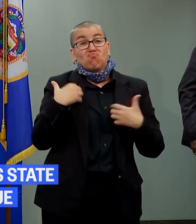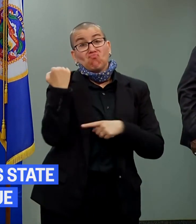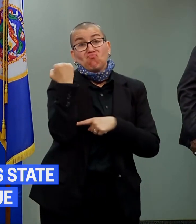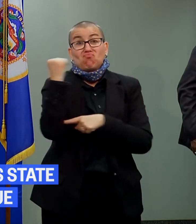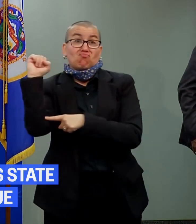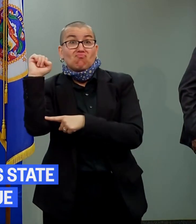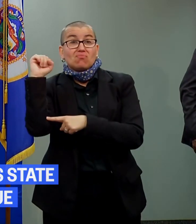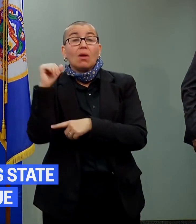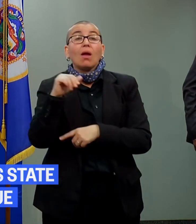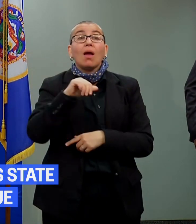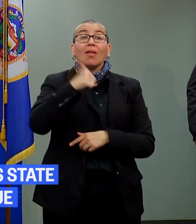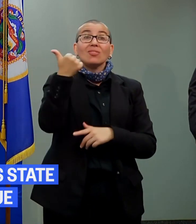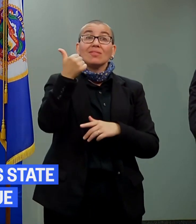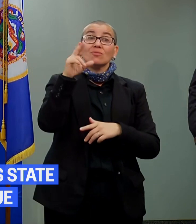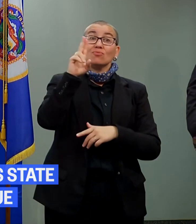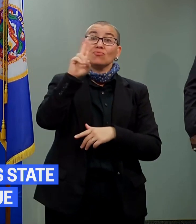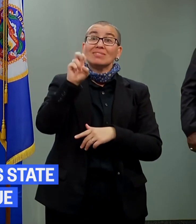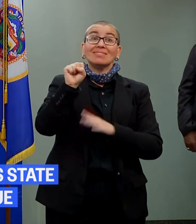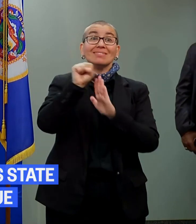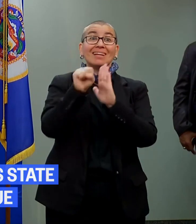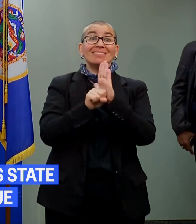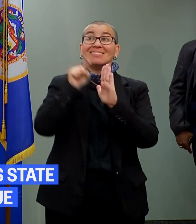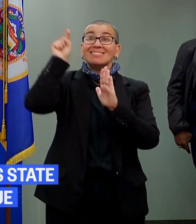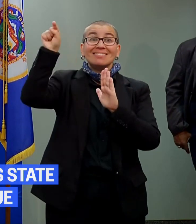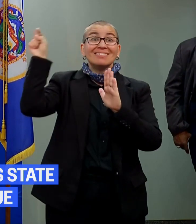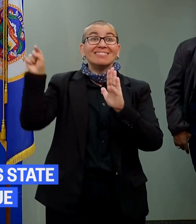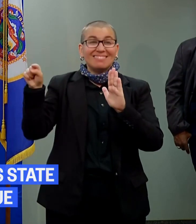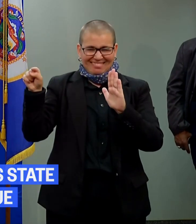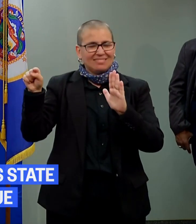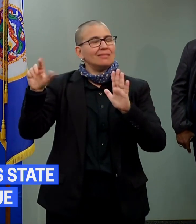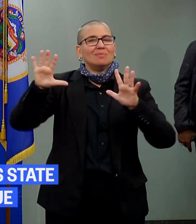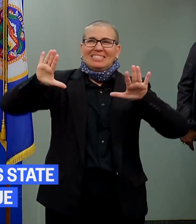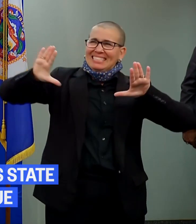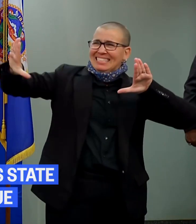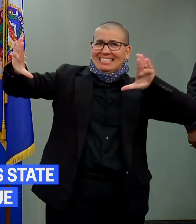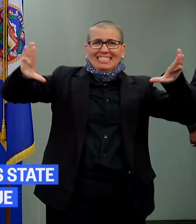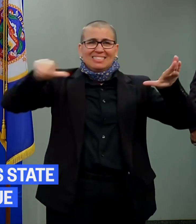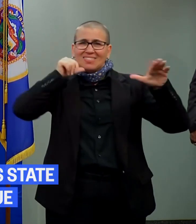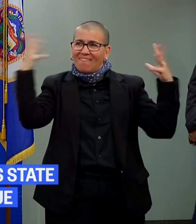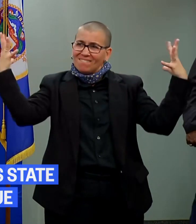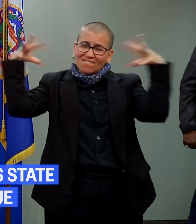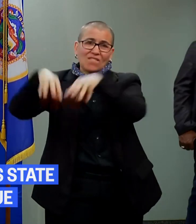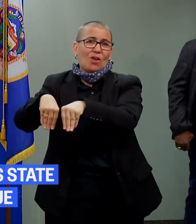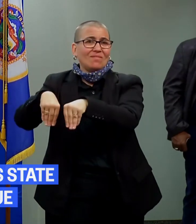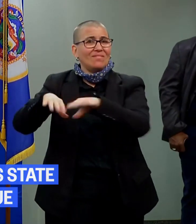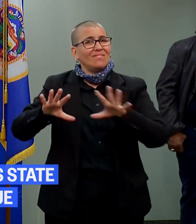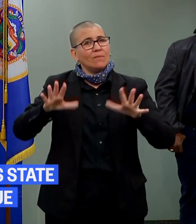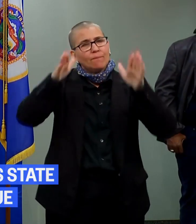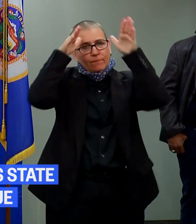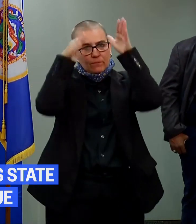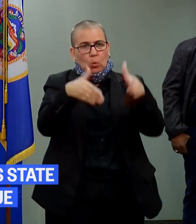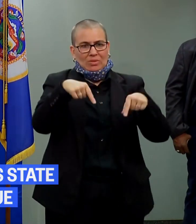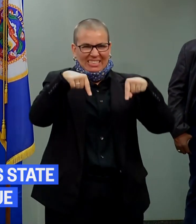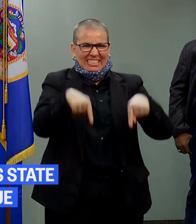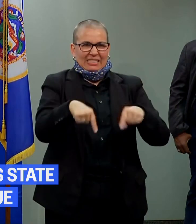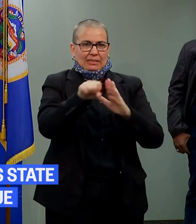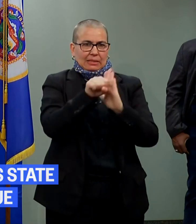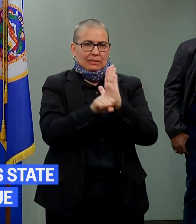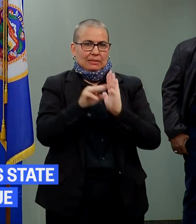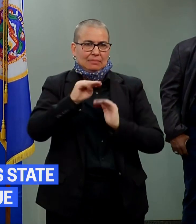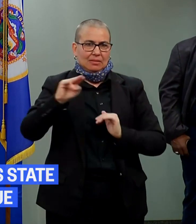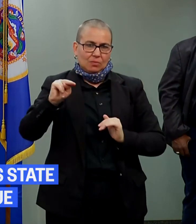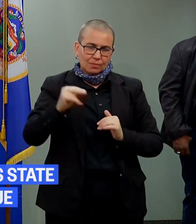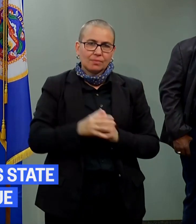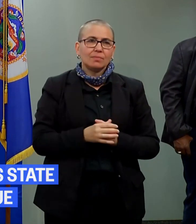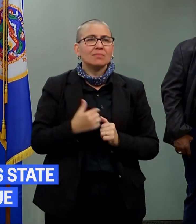do is to today continue on what they're doing. We're going to encourage you throughout the day. And again, I want to add to that cooperation. I